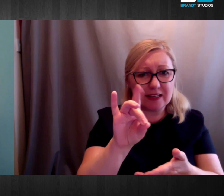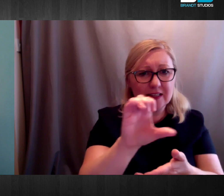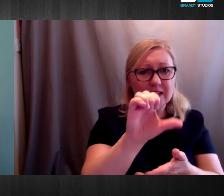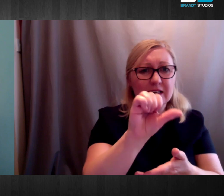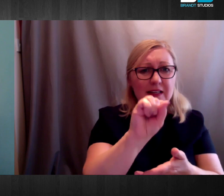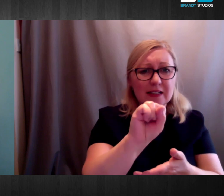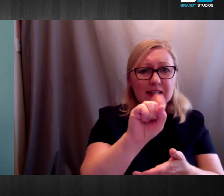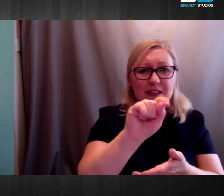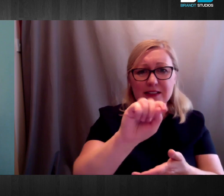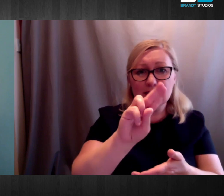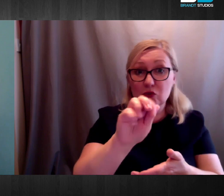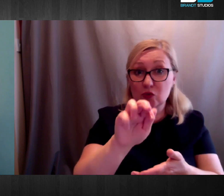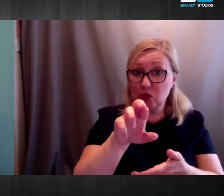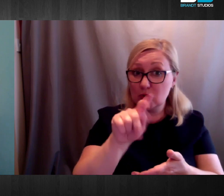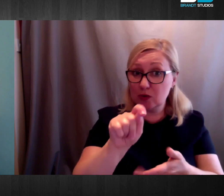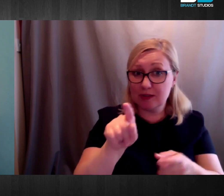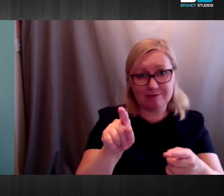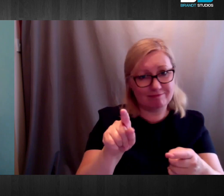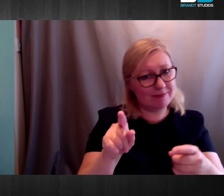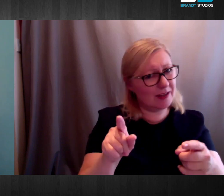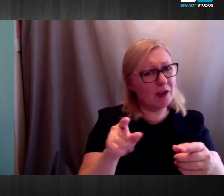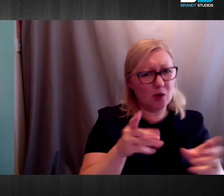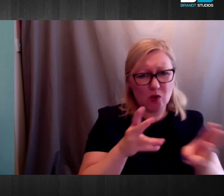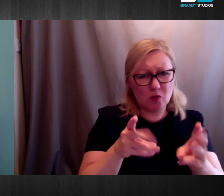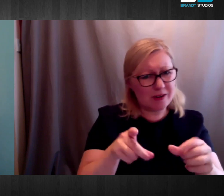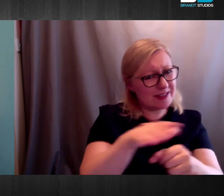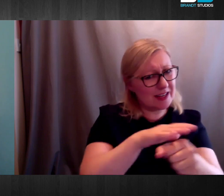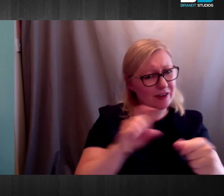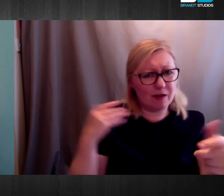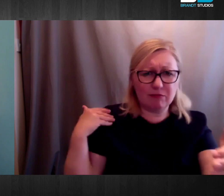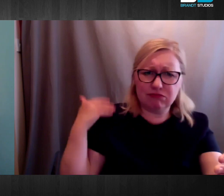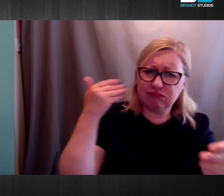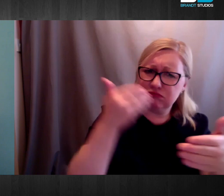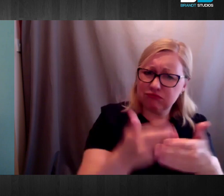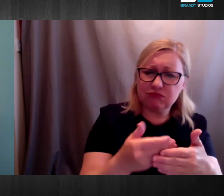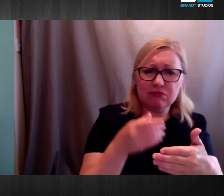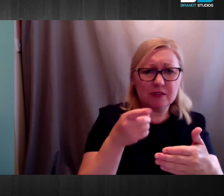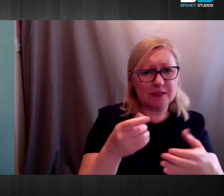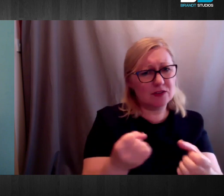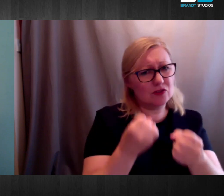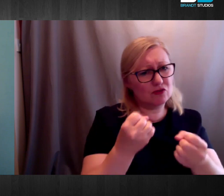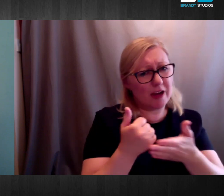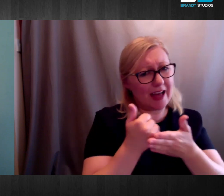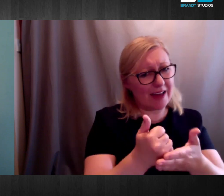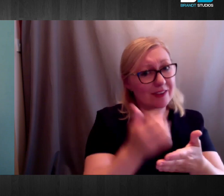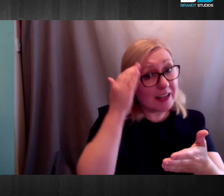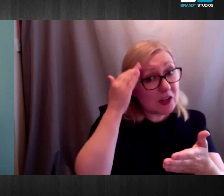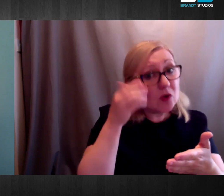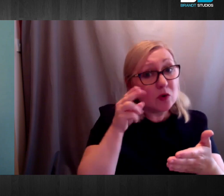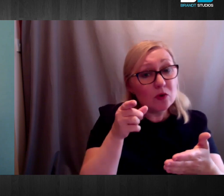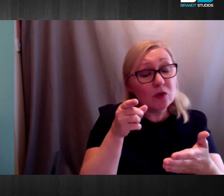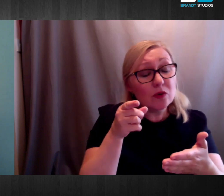I know, Derek, you have reflected a lot about what the response in the UK has been. I wonder, could you